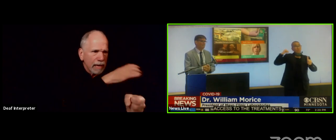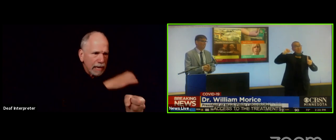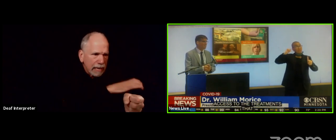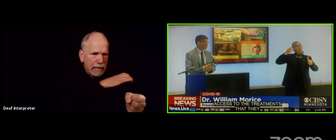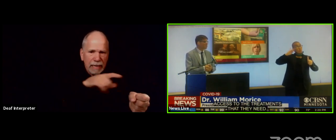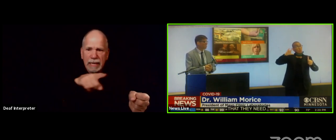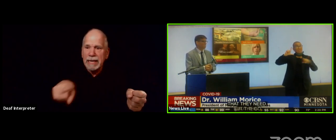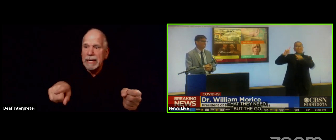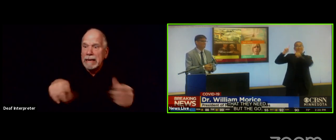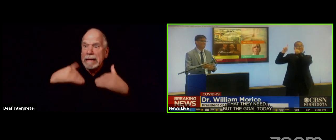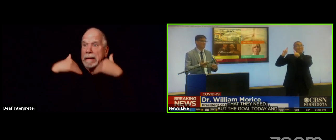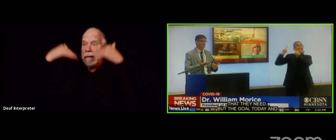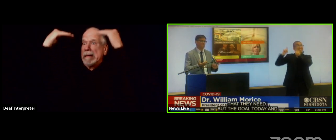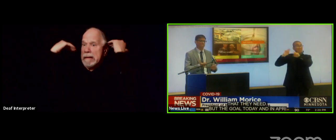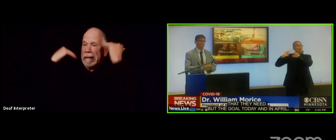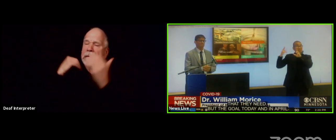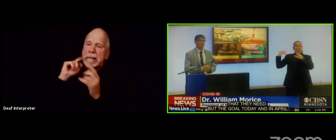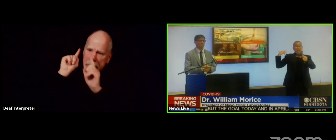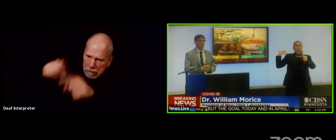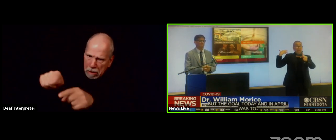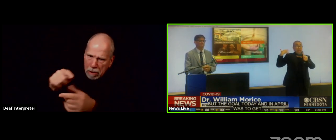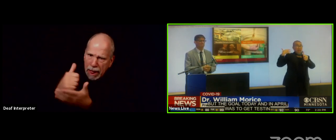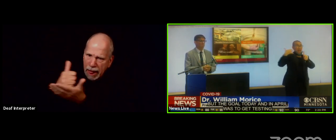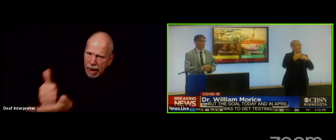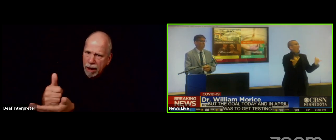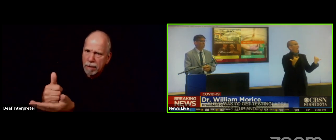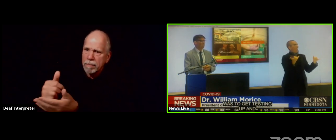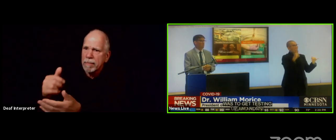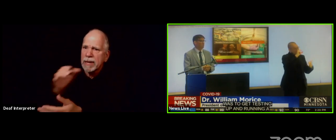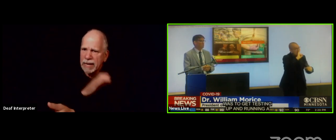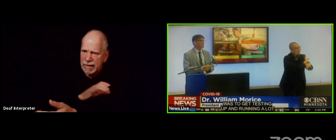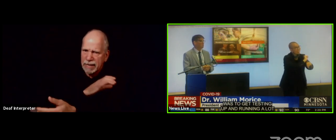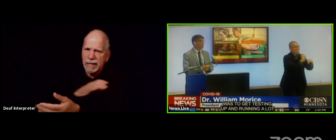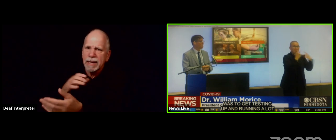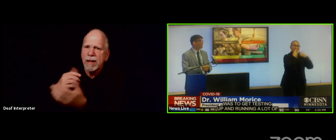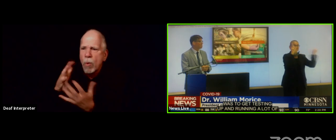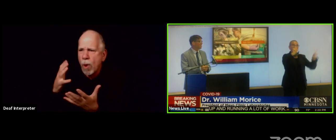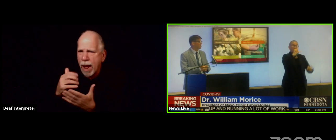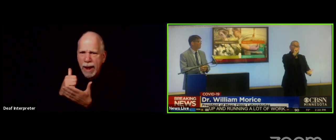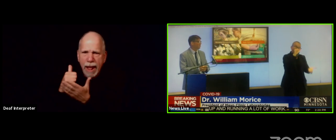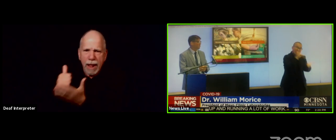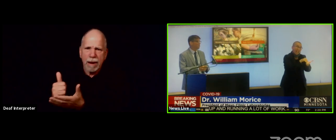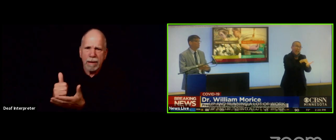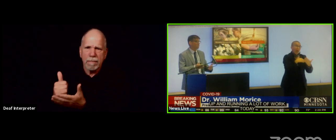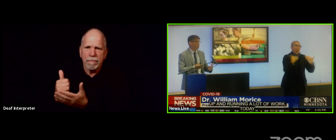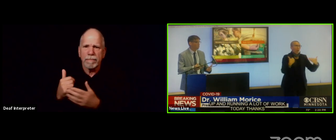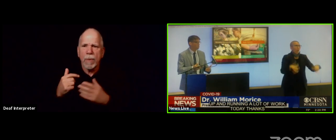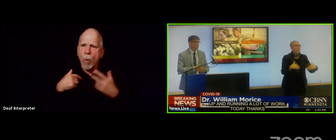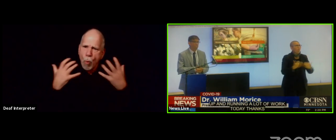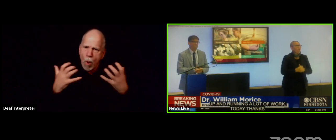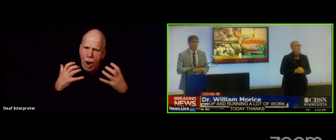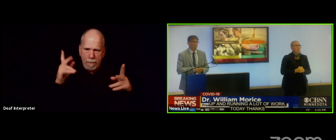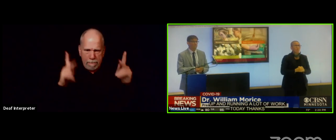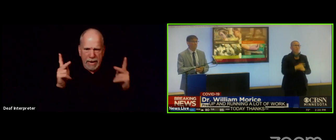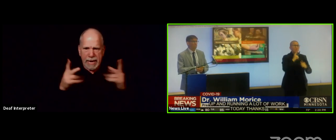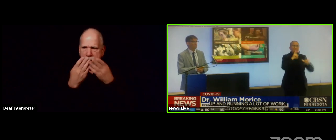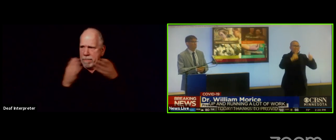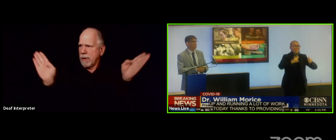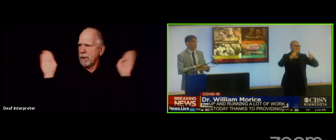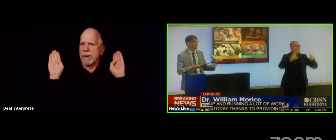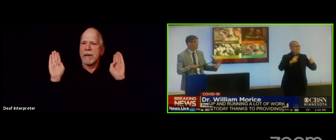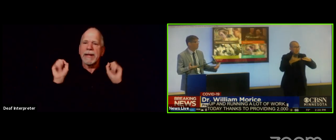A lot of work. Today, Mayo Clinic has provided 282,000 PCR molecular tests for Minnesotans. In addition,